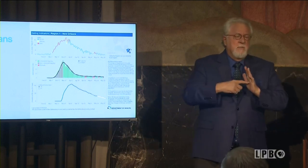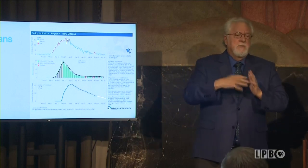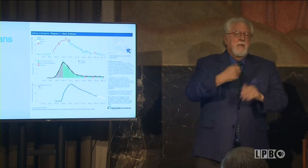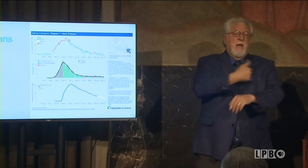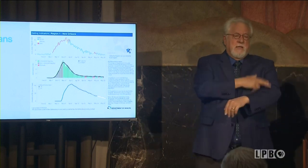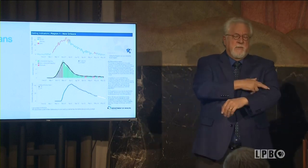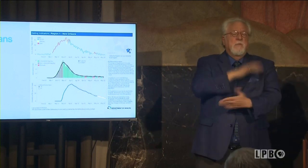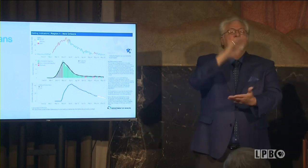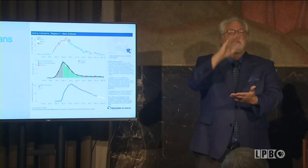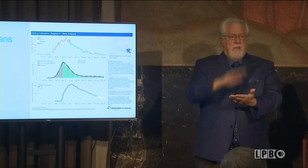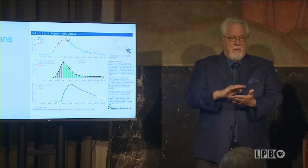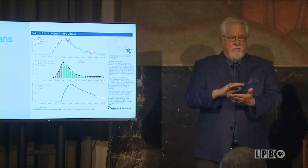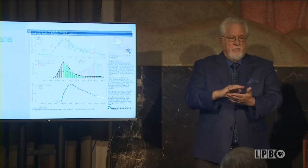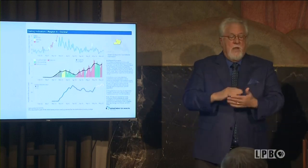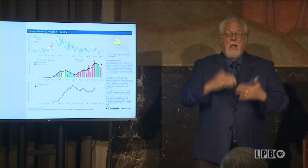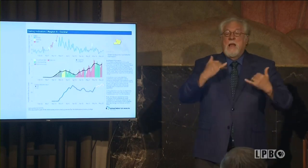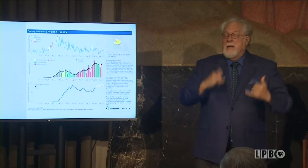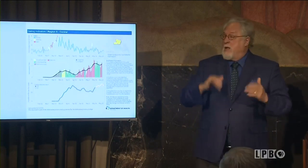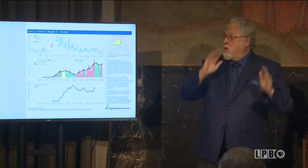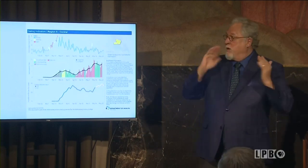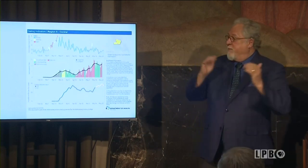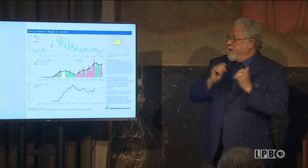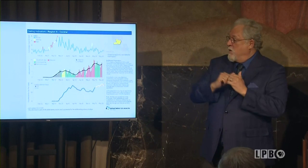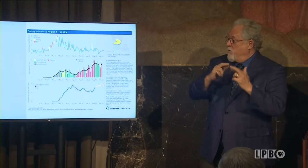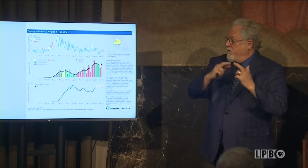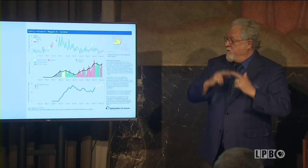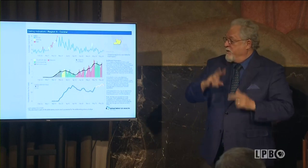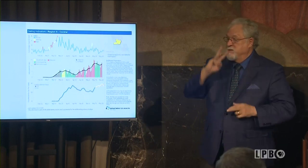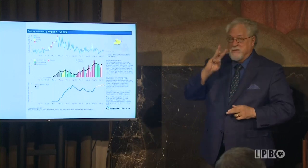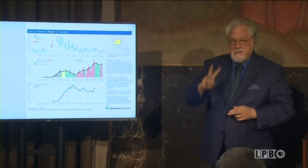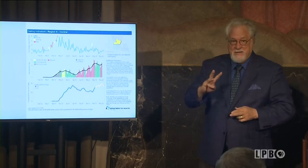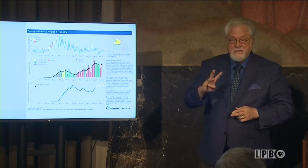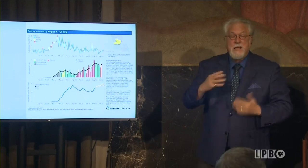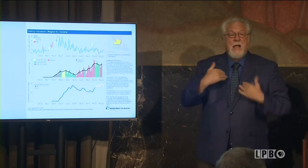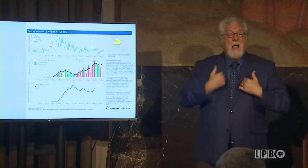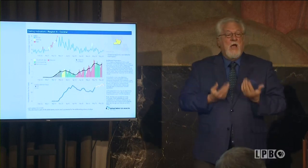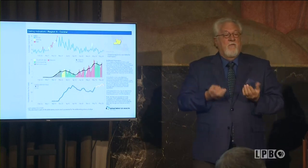are down. Now, if we compare that to Region 6, a region where we have